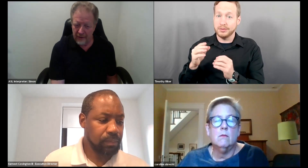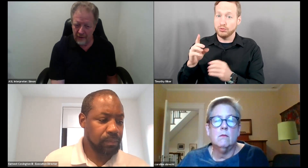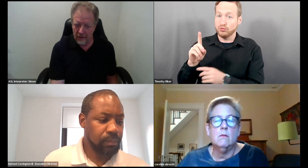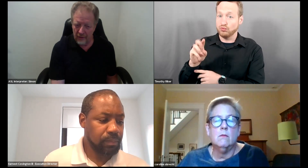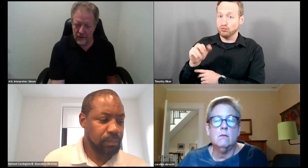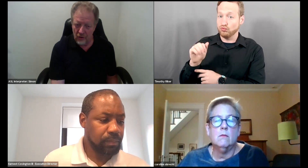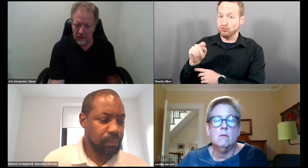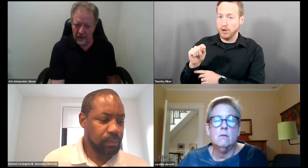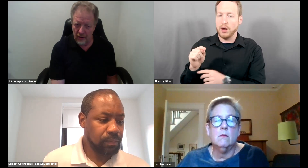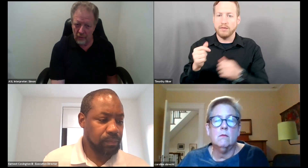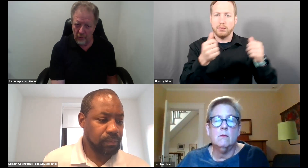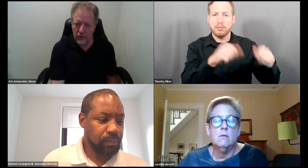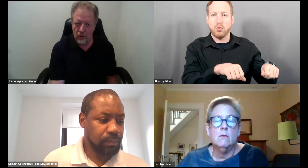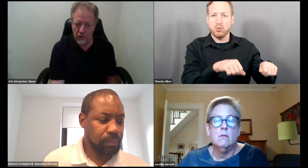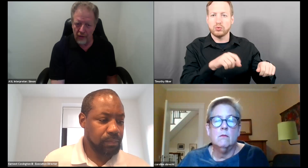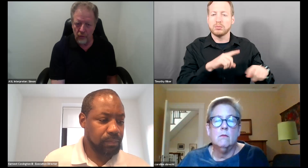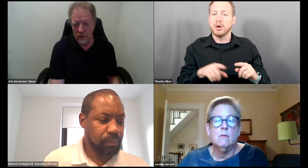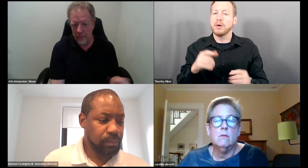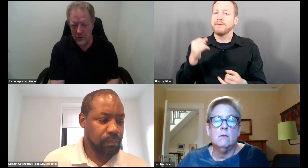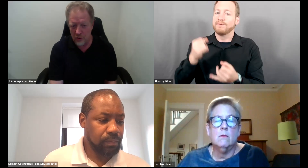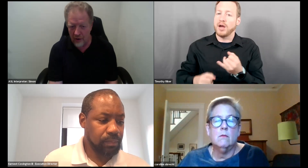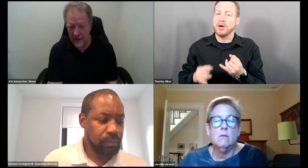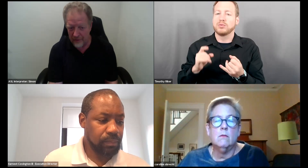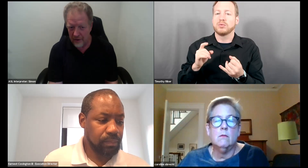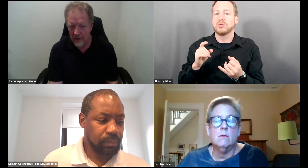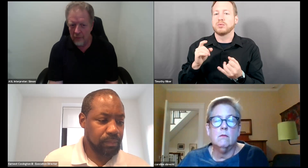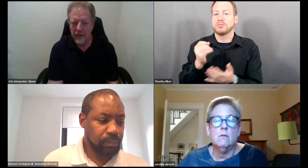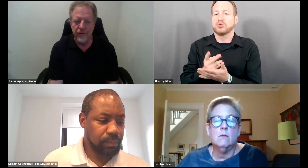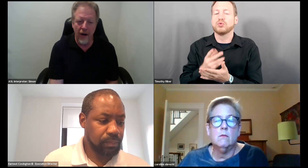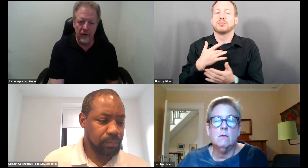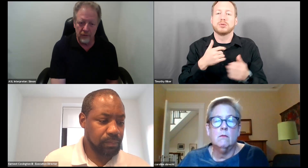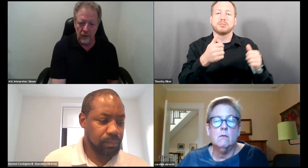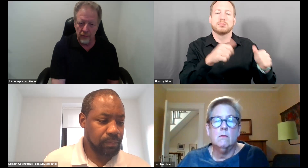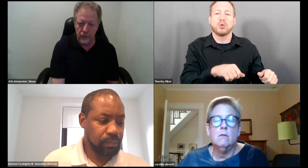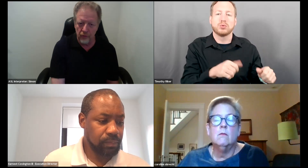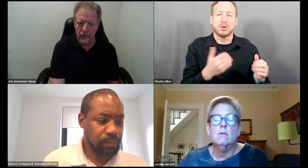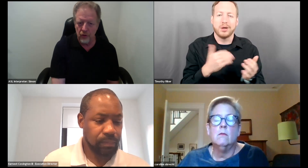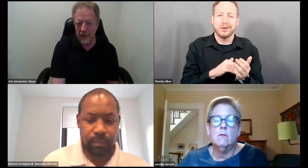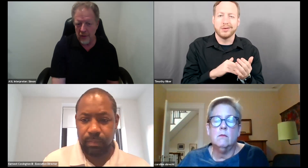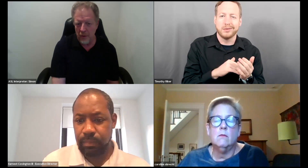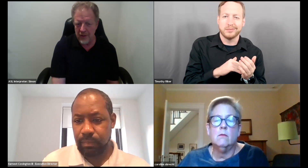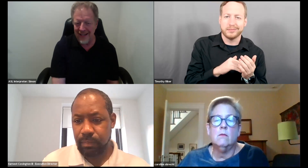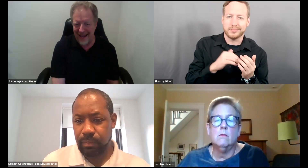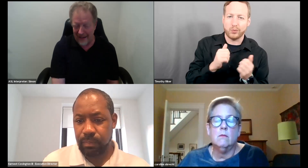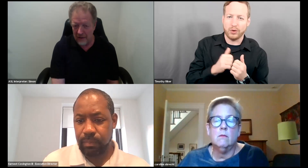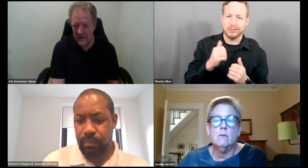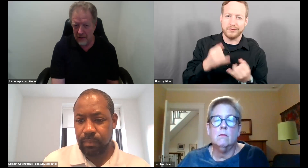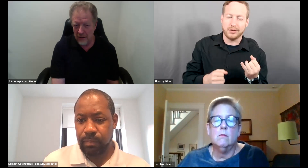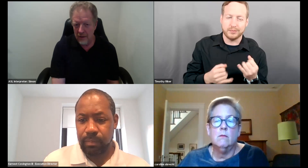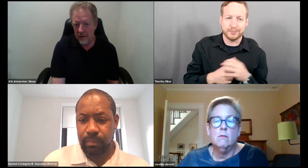that, historically, when we do the draft, we usually post the draft. But the final, approval usually gets posted